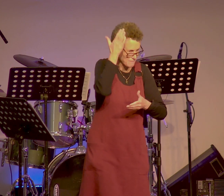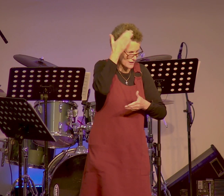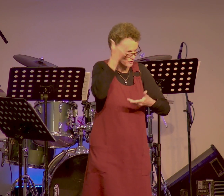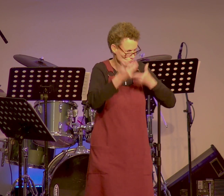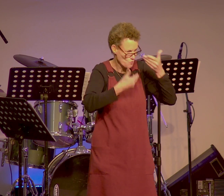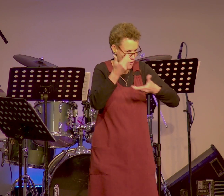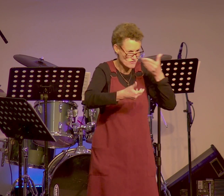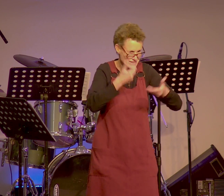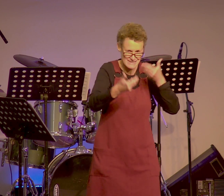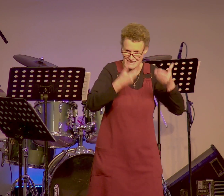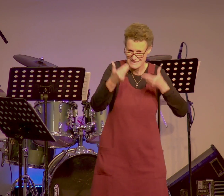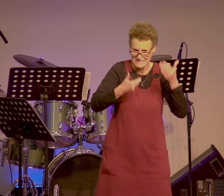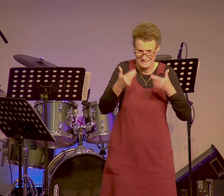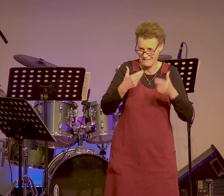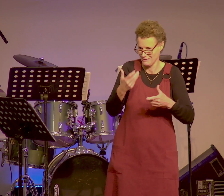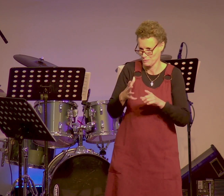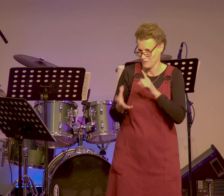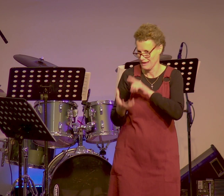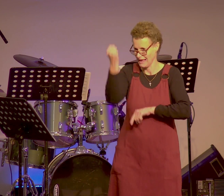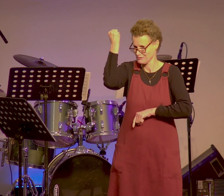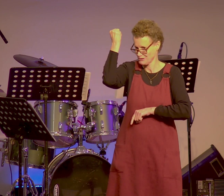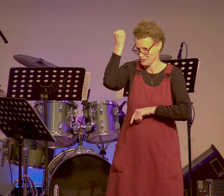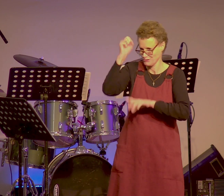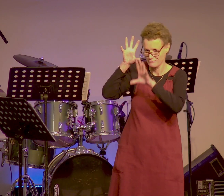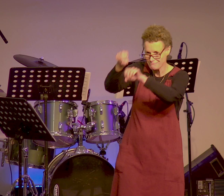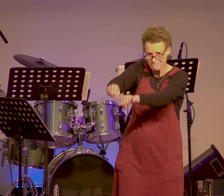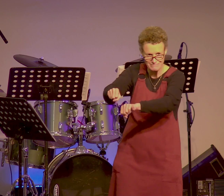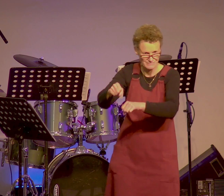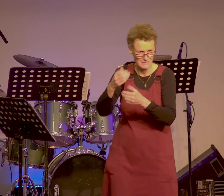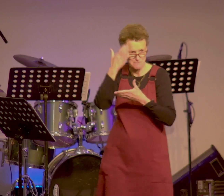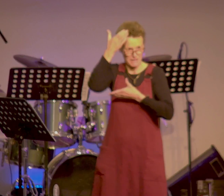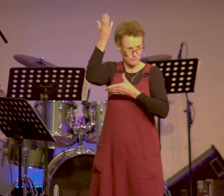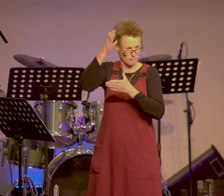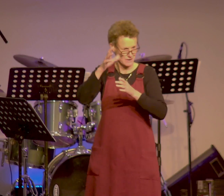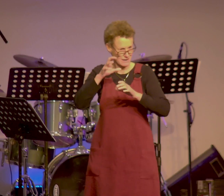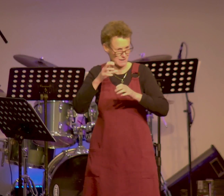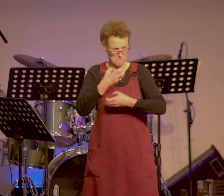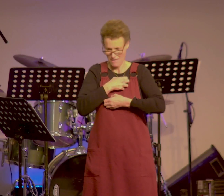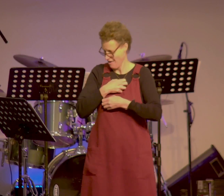The children are going out looking for an imaginary bear and they have